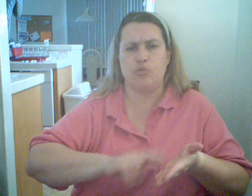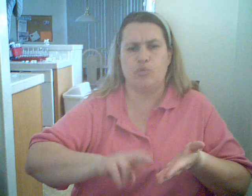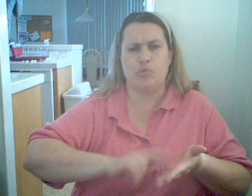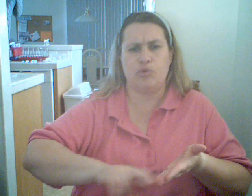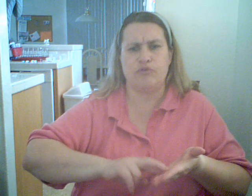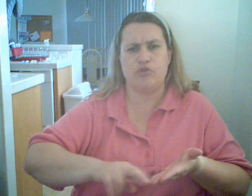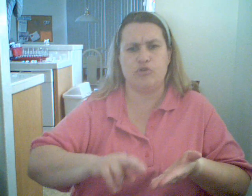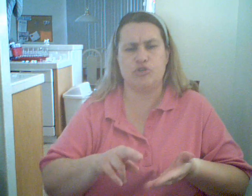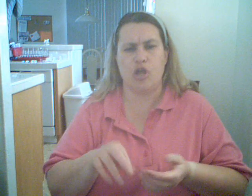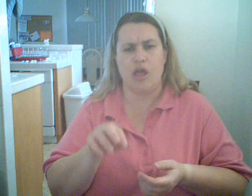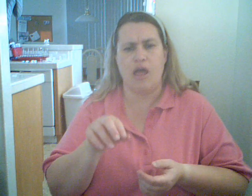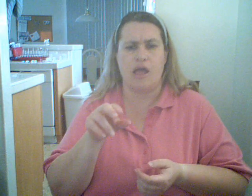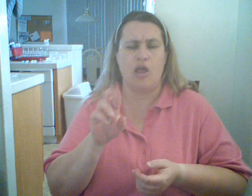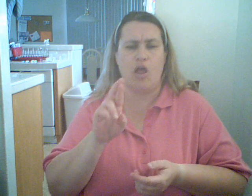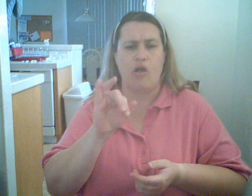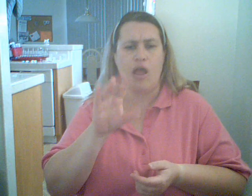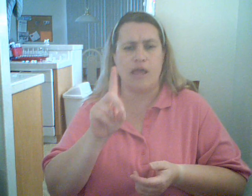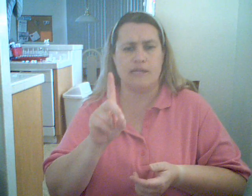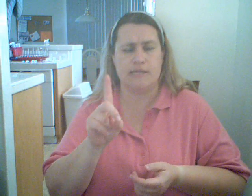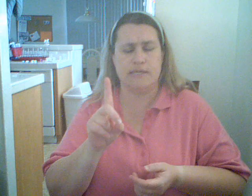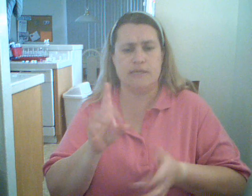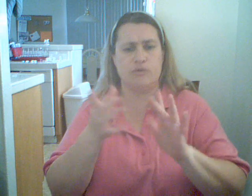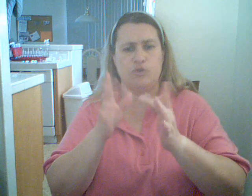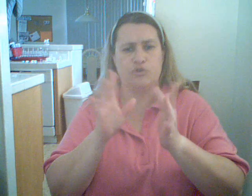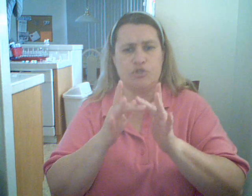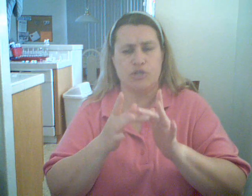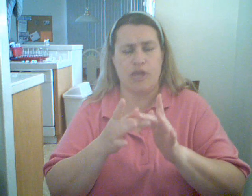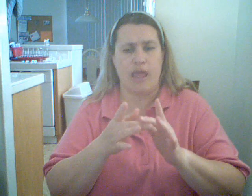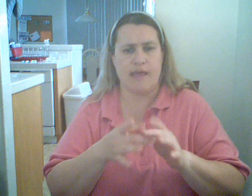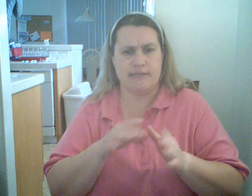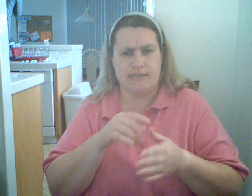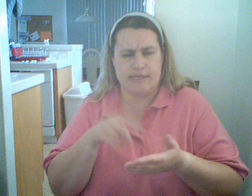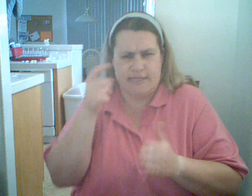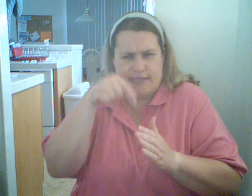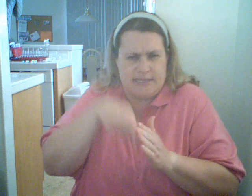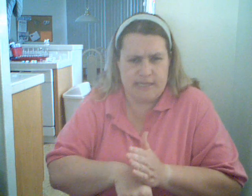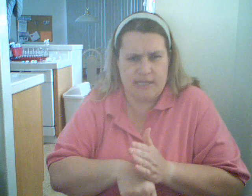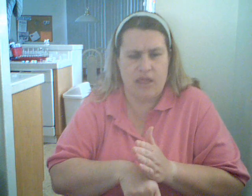find out more specific details related to that, and I'll be chatting with you again very soon.